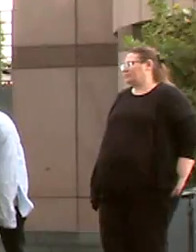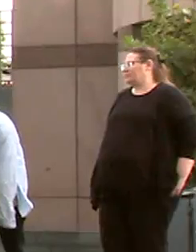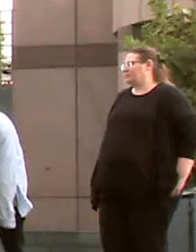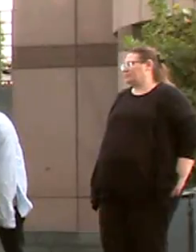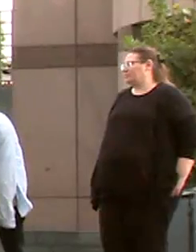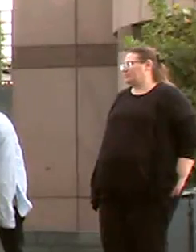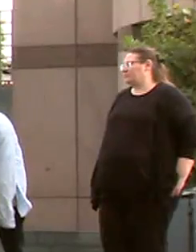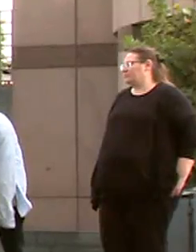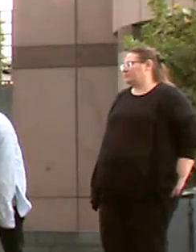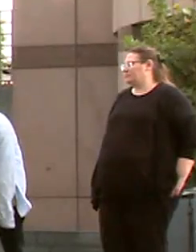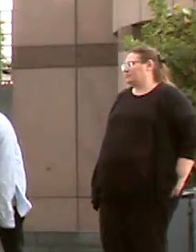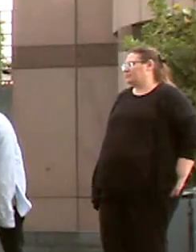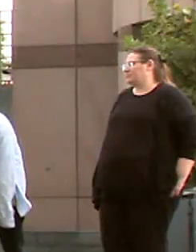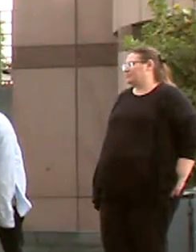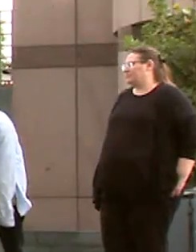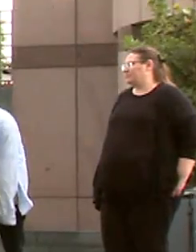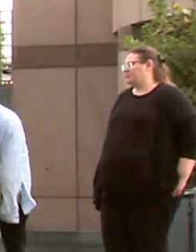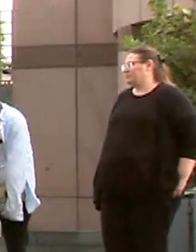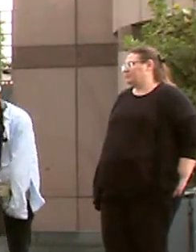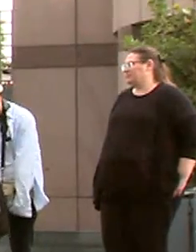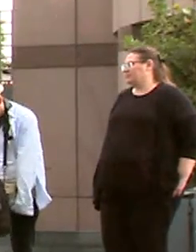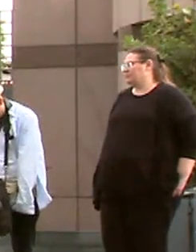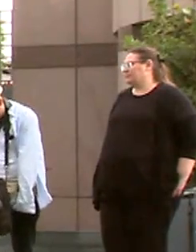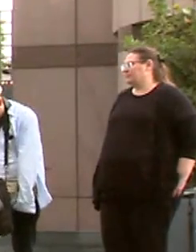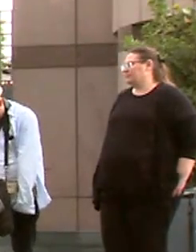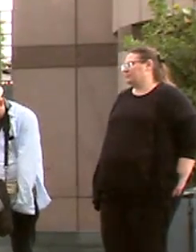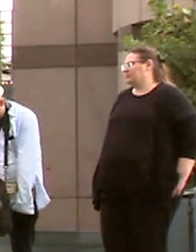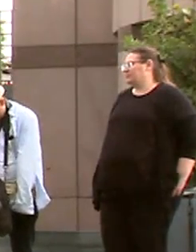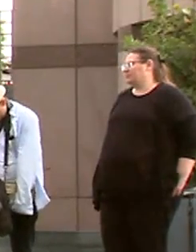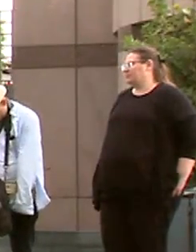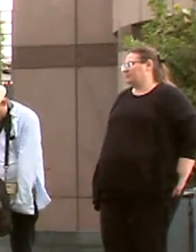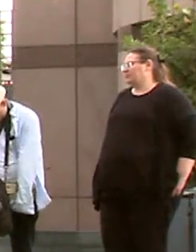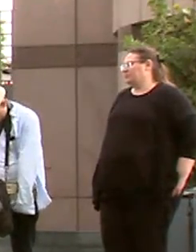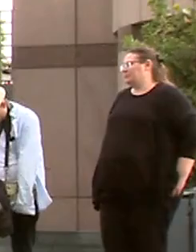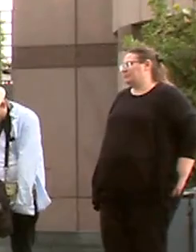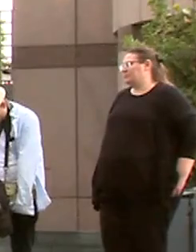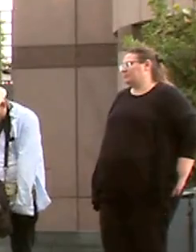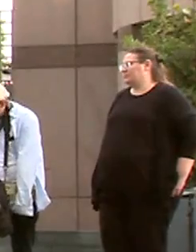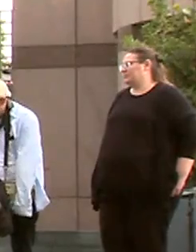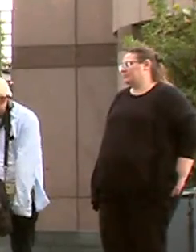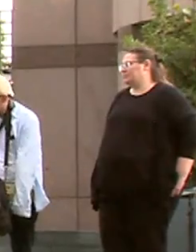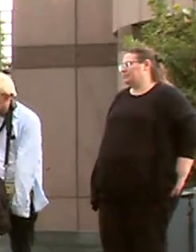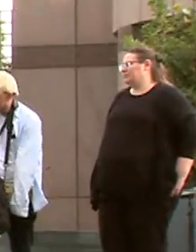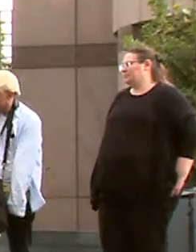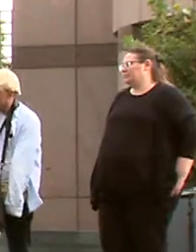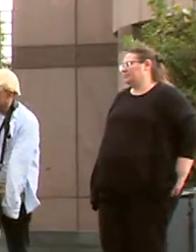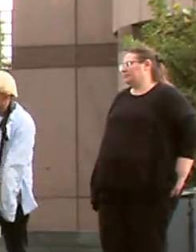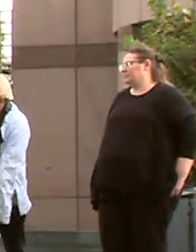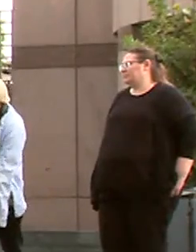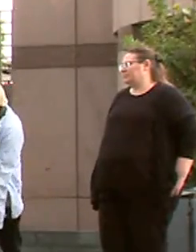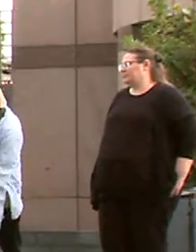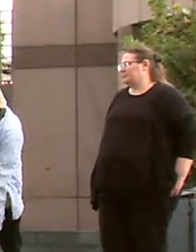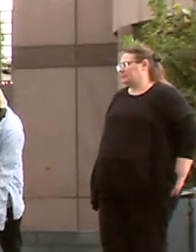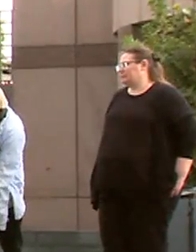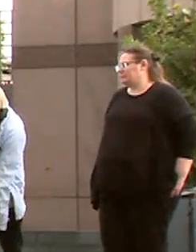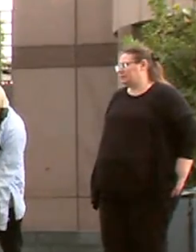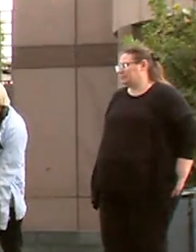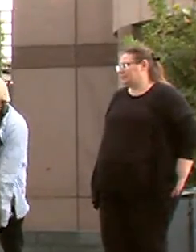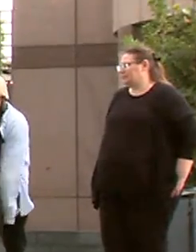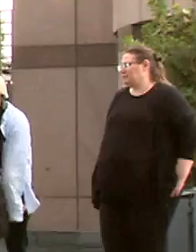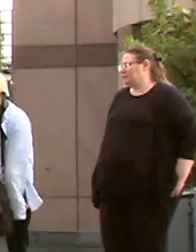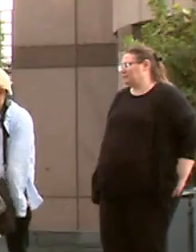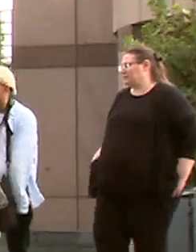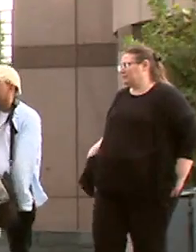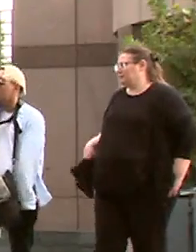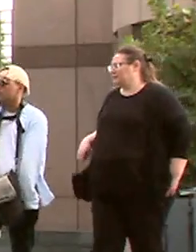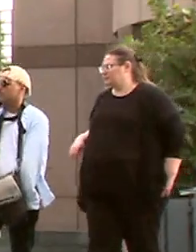non-disabled actor playing a character with a disability who has to overcome something in this story. Awesome. And I think there's still work to do there.